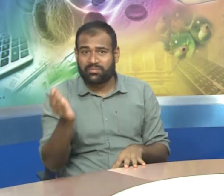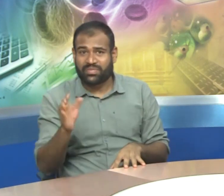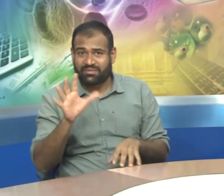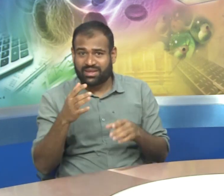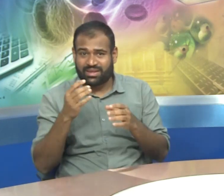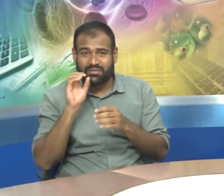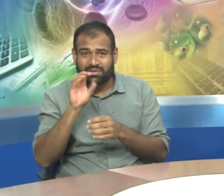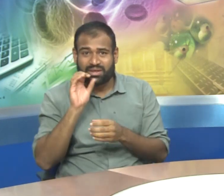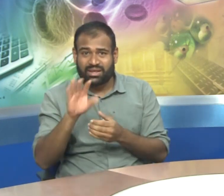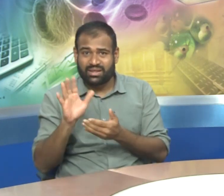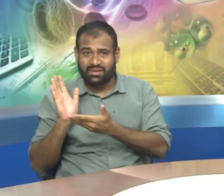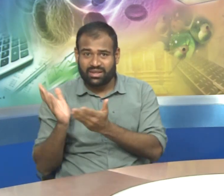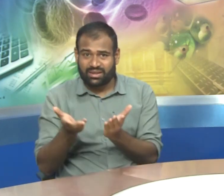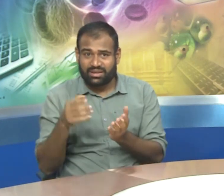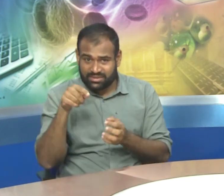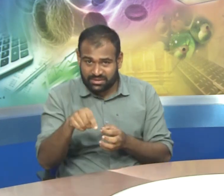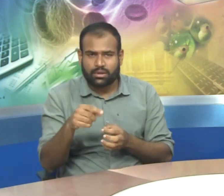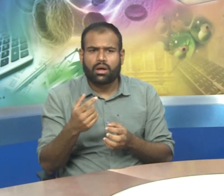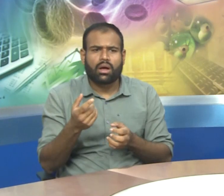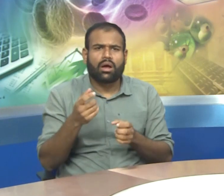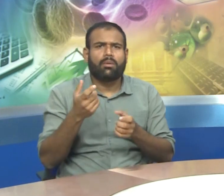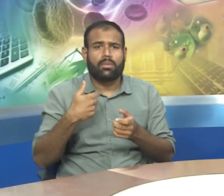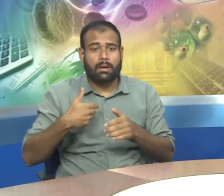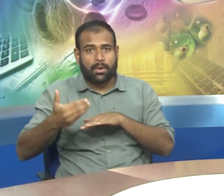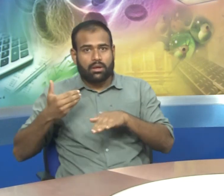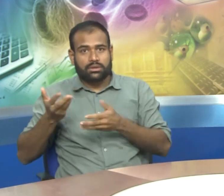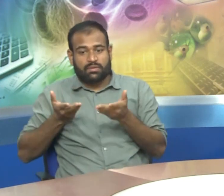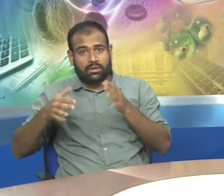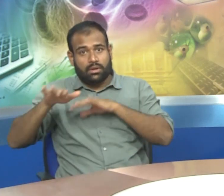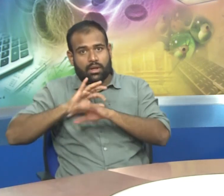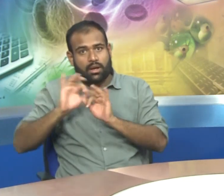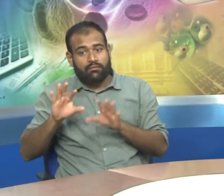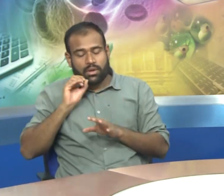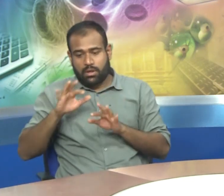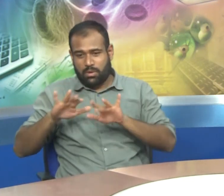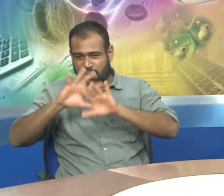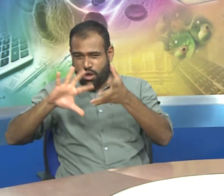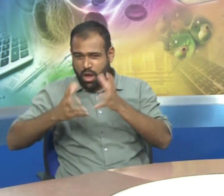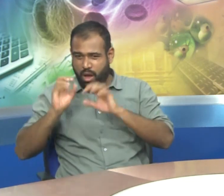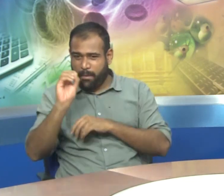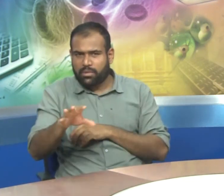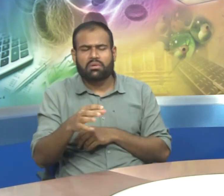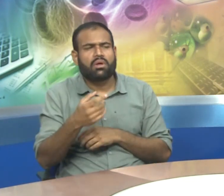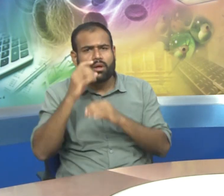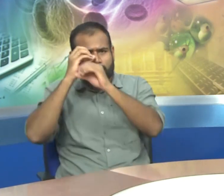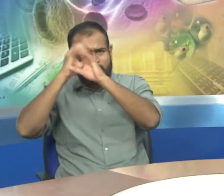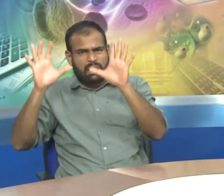but on the other side, the information service fifth point explains it as service is provided in anticipation of the